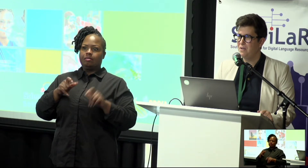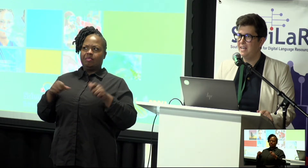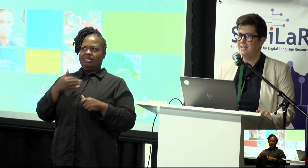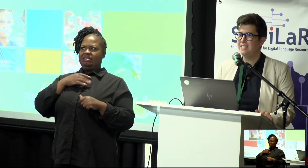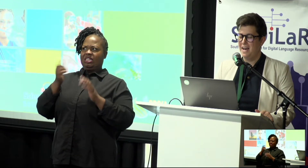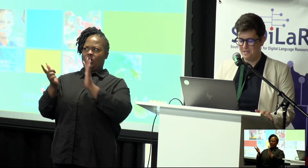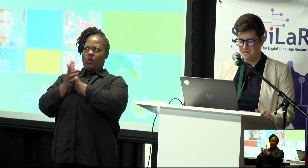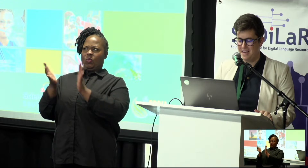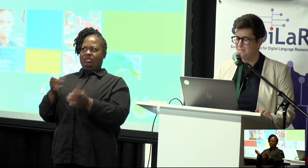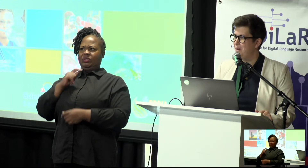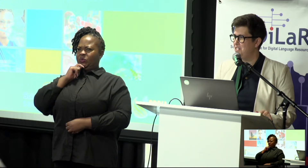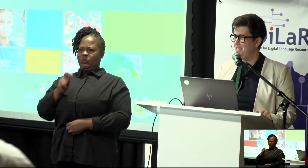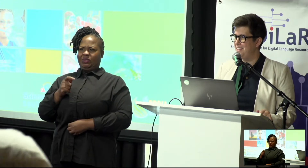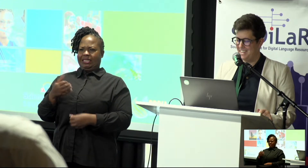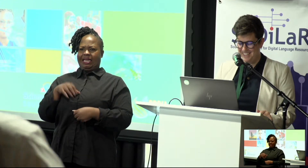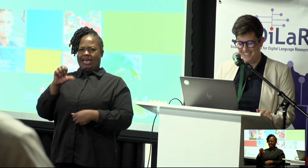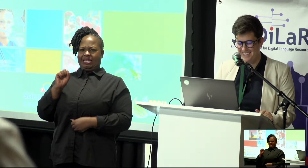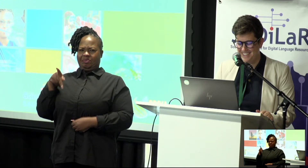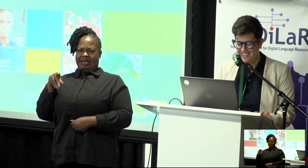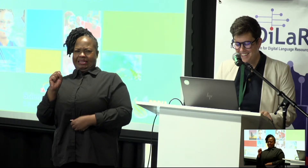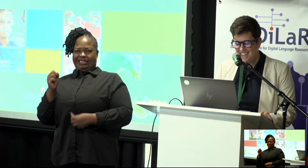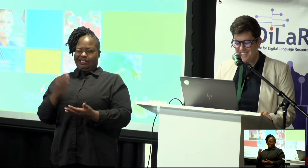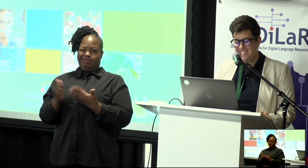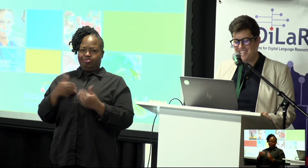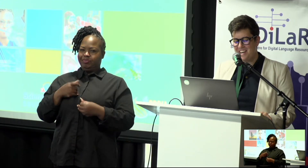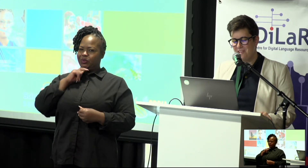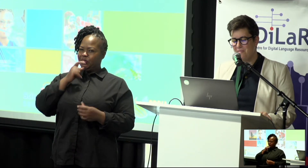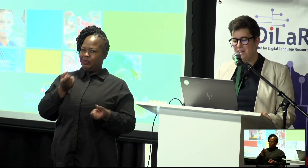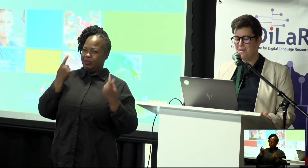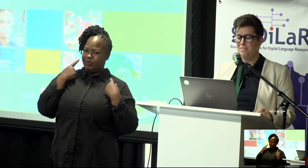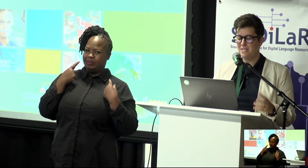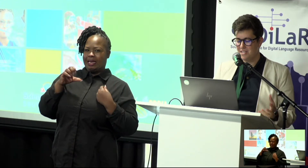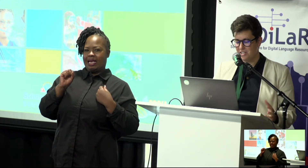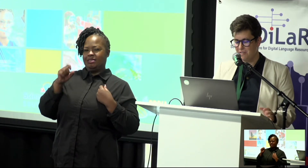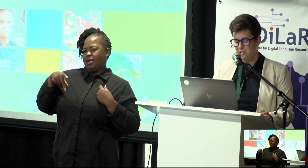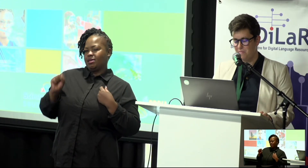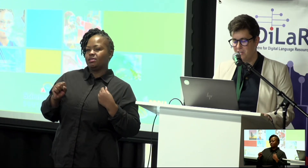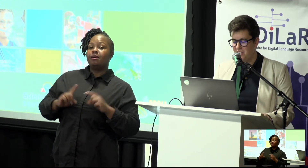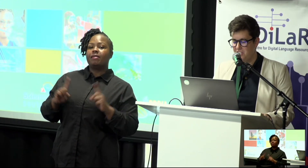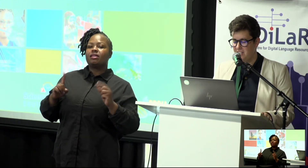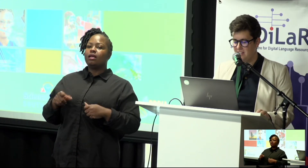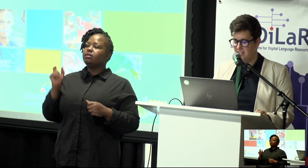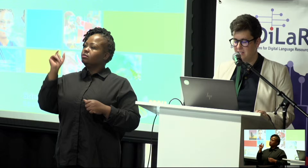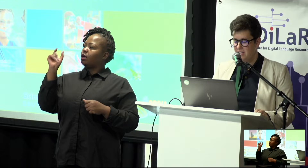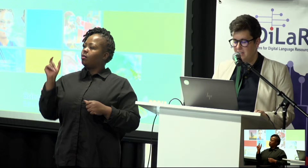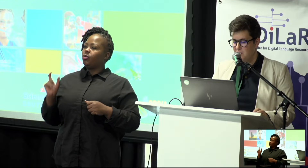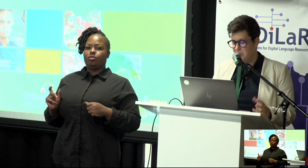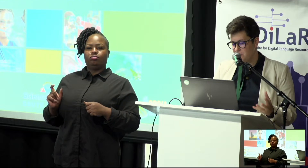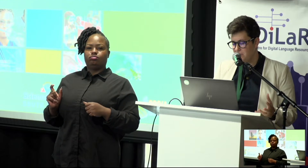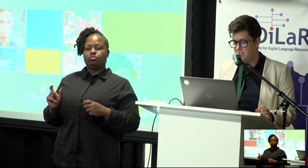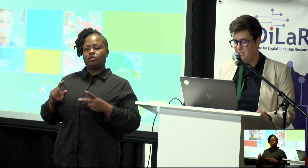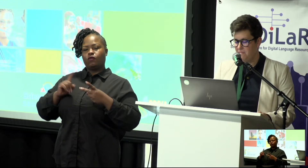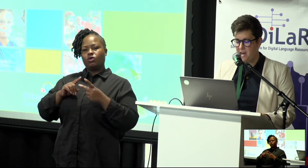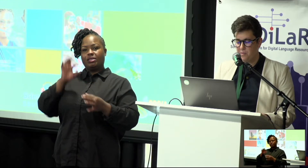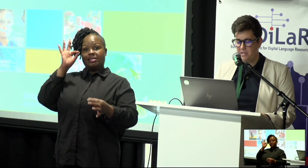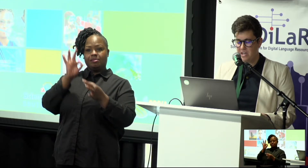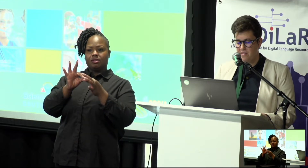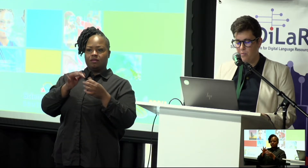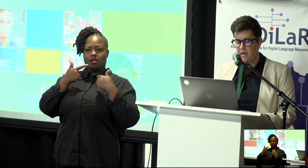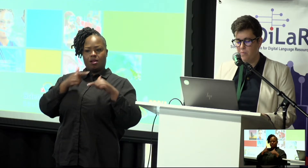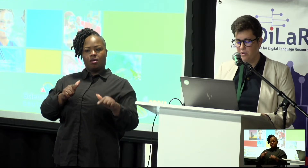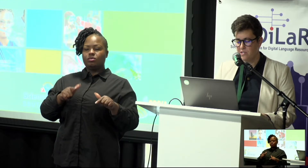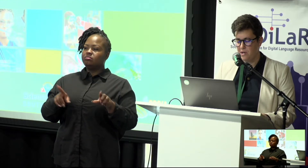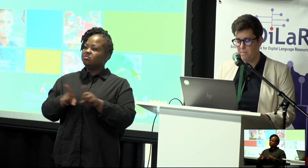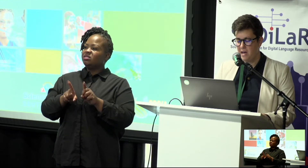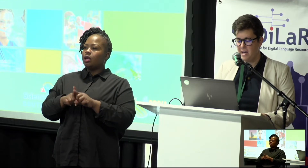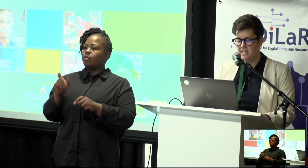law don't really interact with that much either. This is an area where the precision of terminology, the specificity of language,